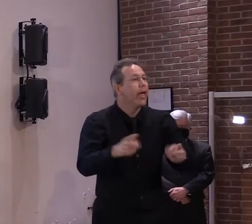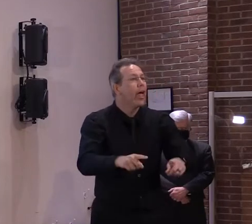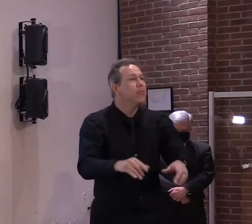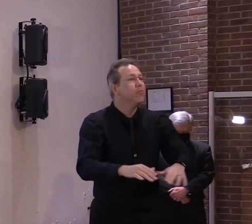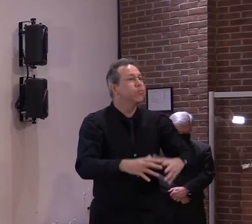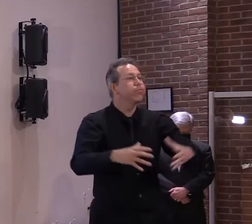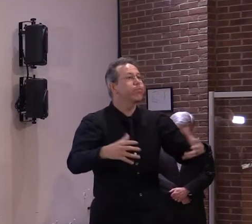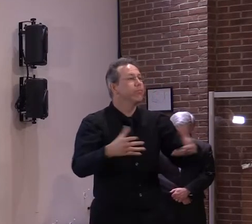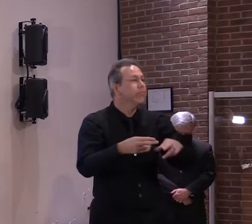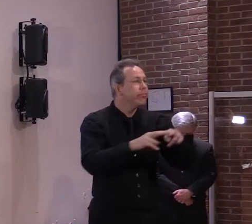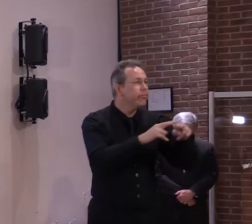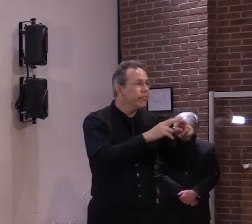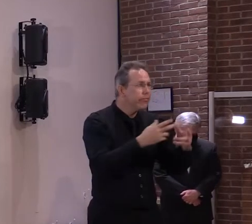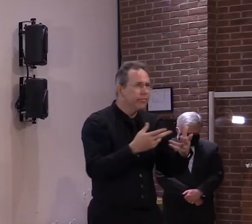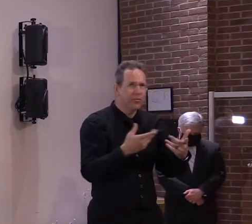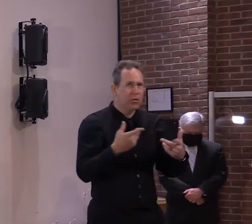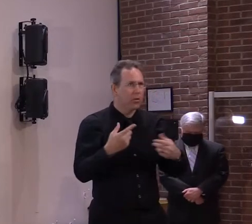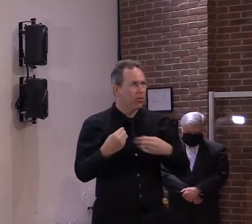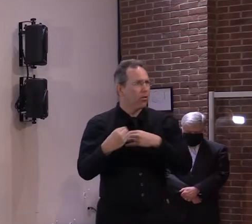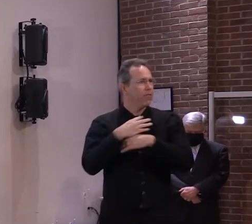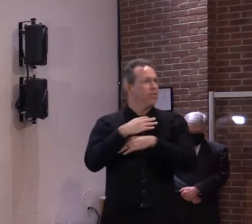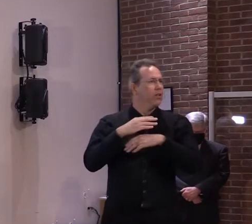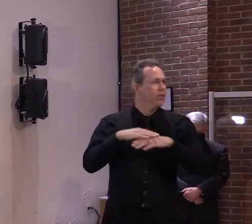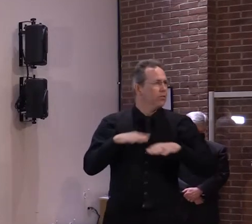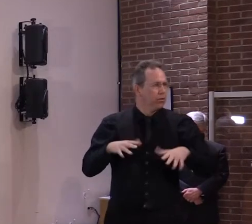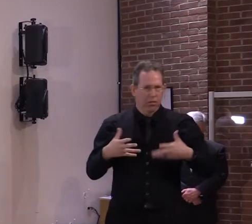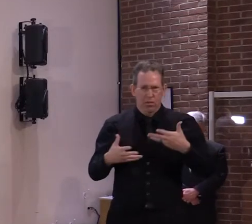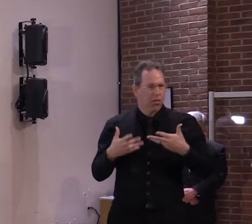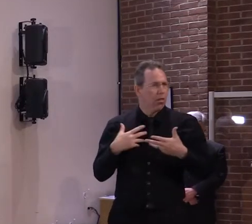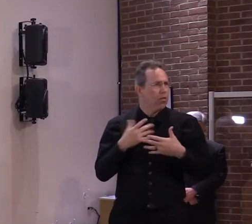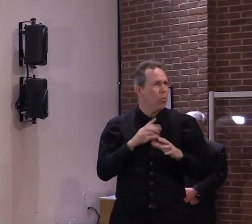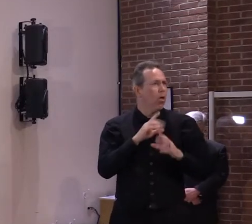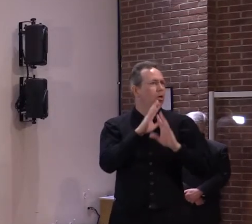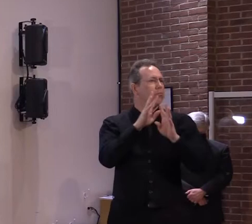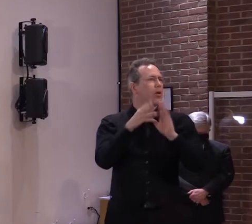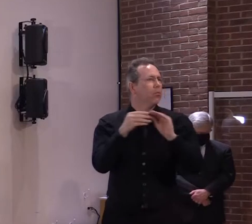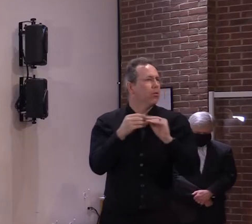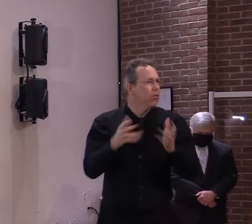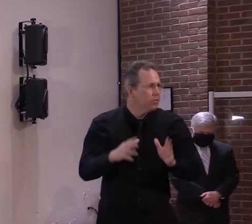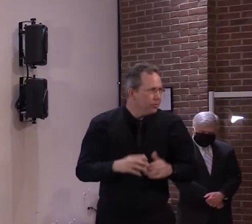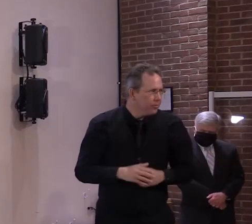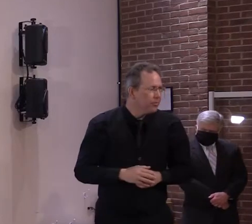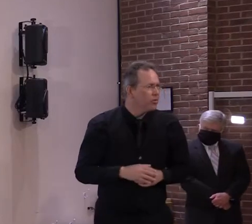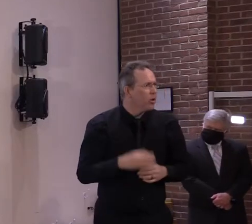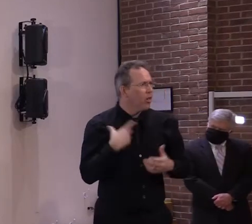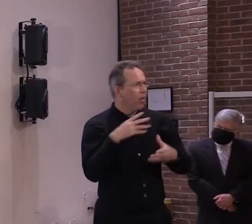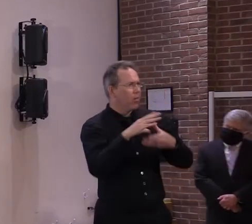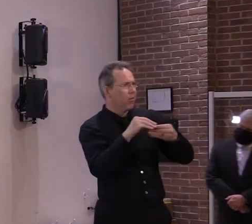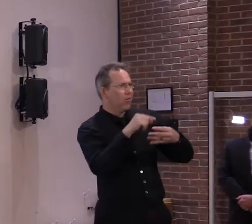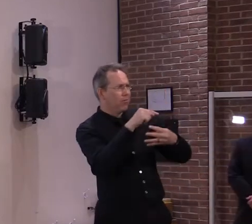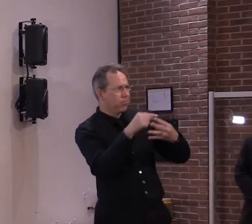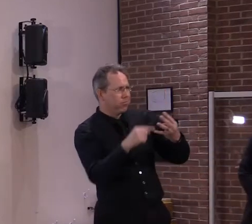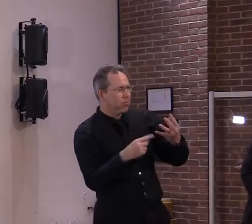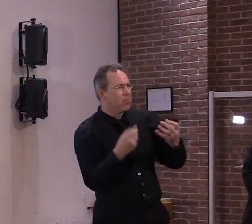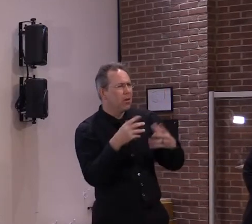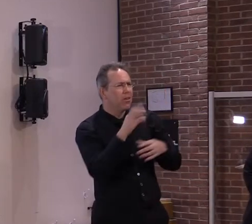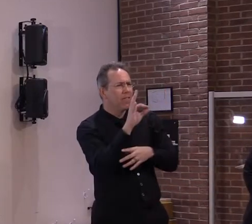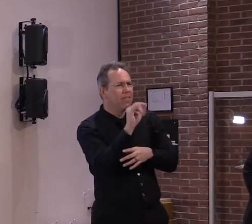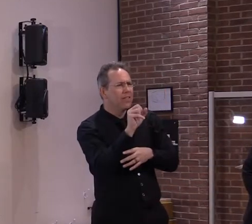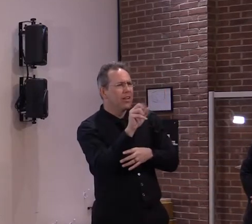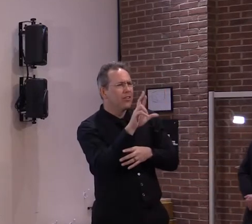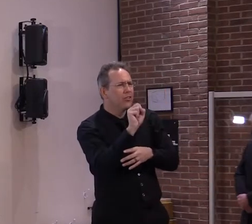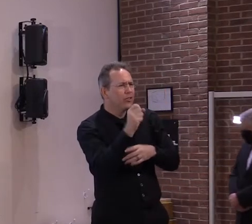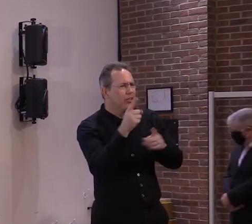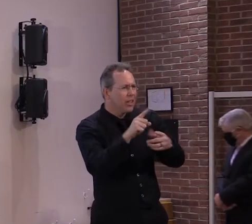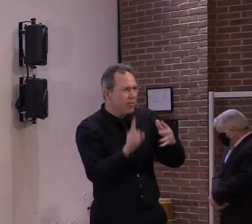because people were afraid to access the healthcare system. All of these things are now fertile ground for us to really focus on